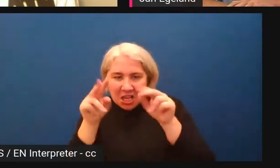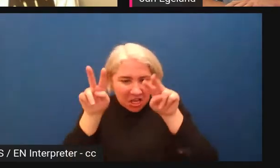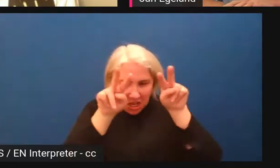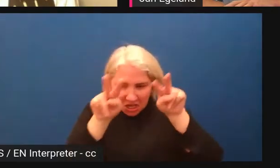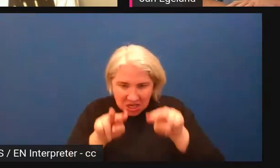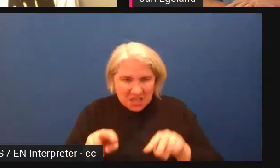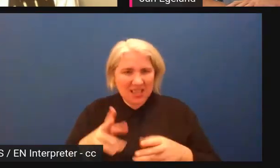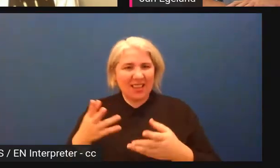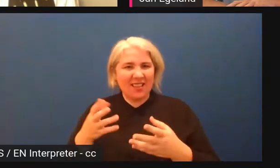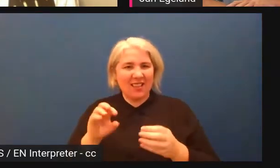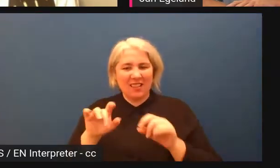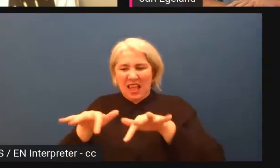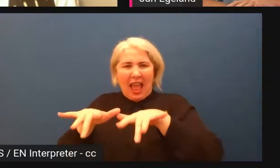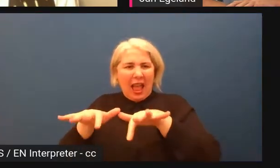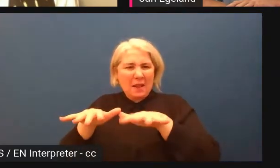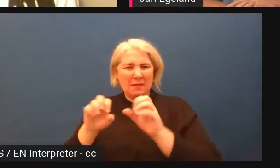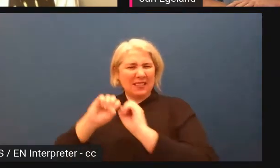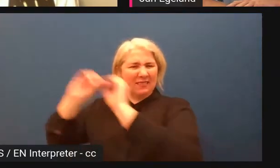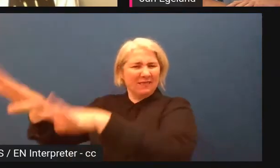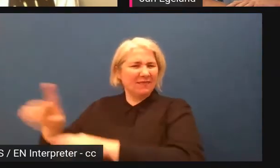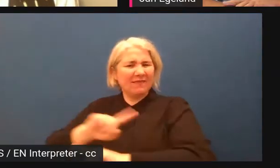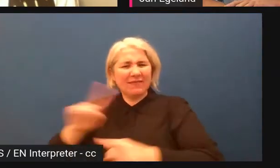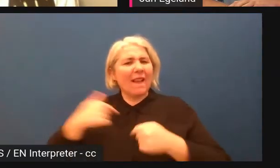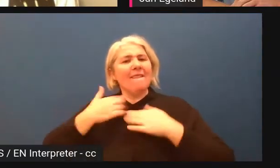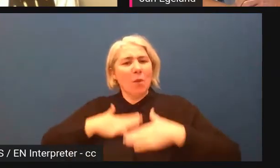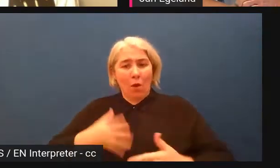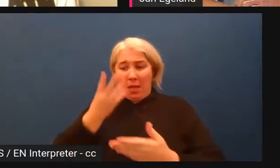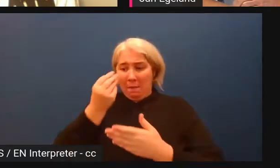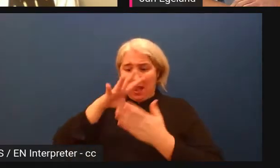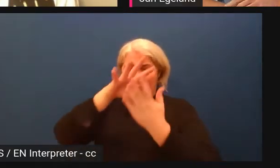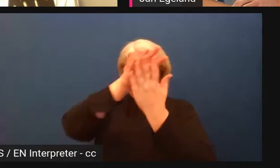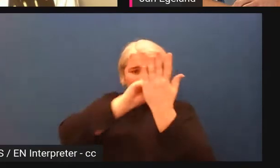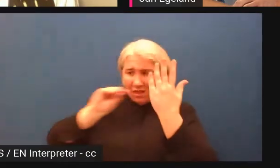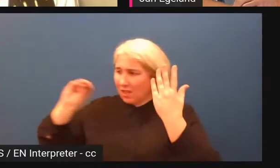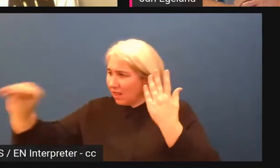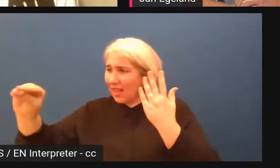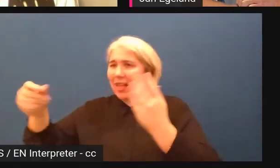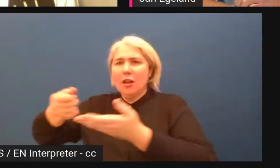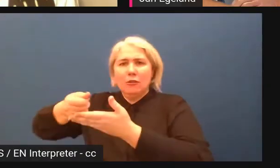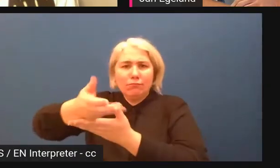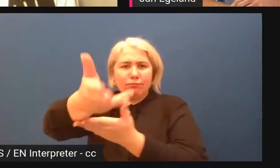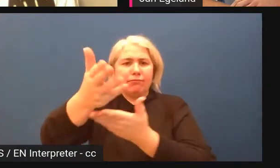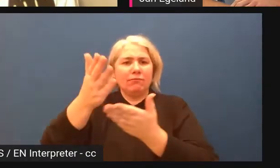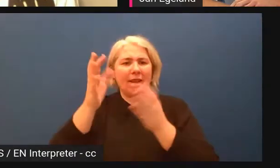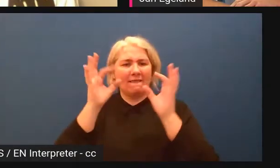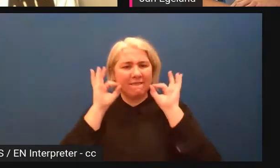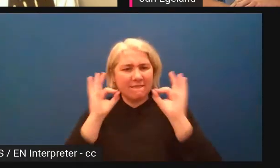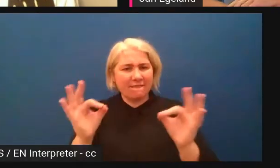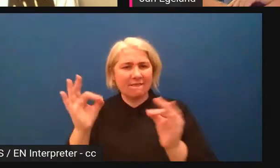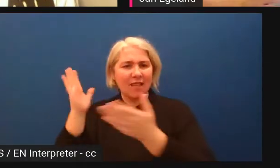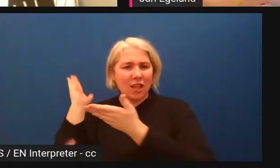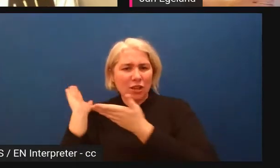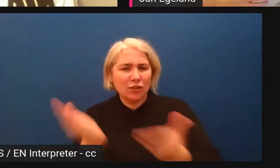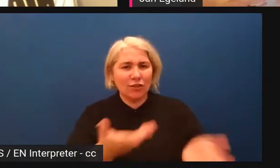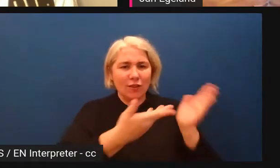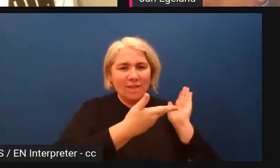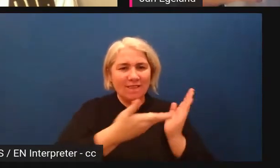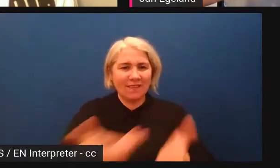and a piece of the cake, really. And it has kept us from really